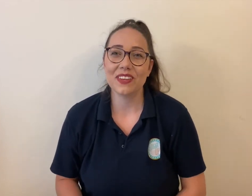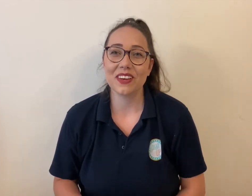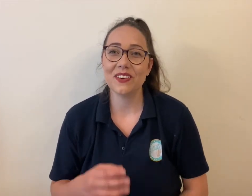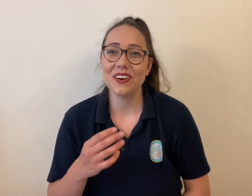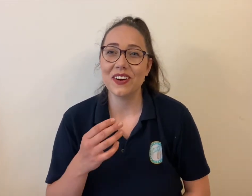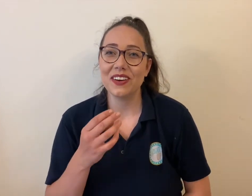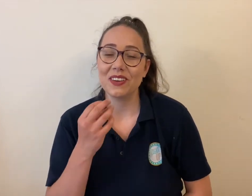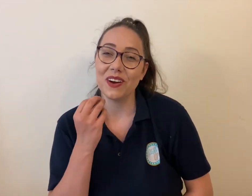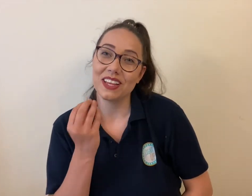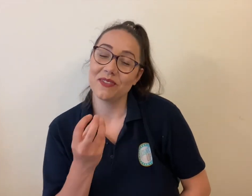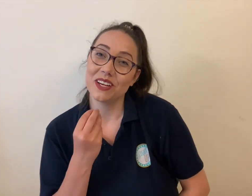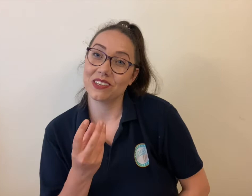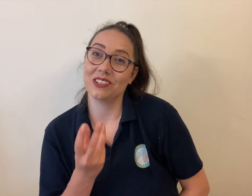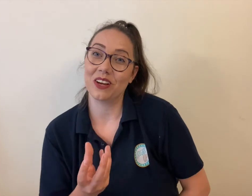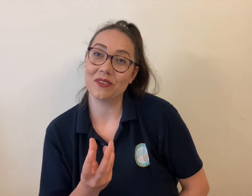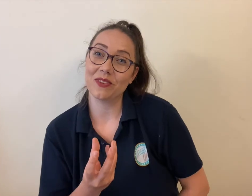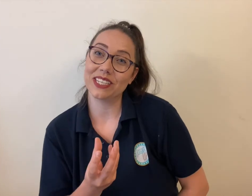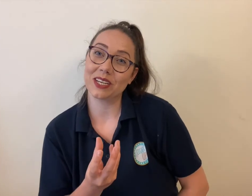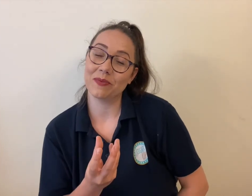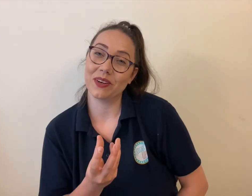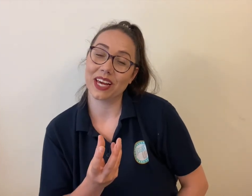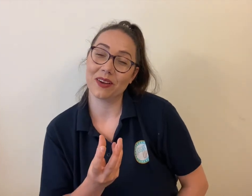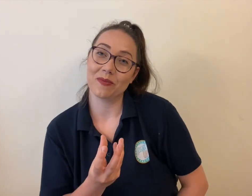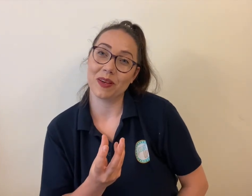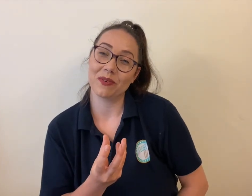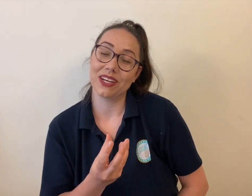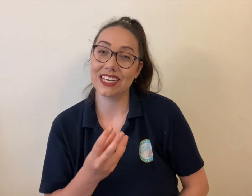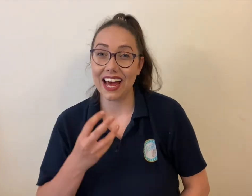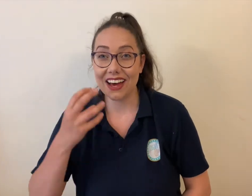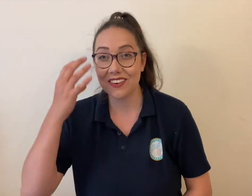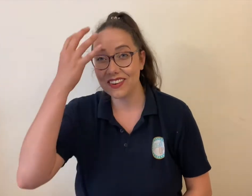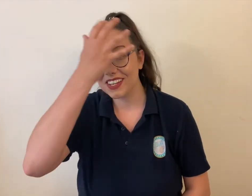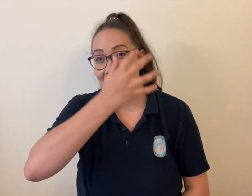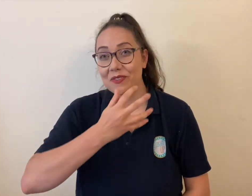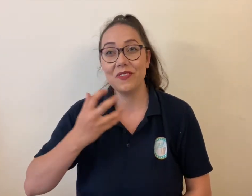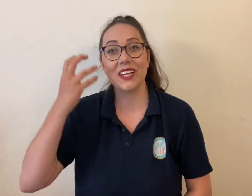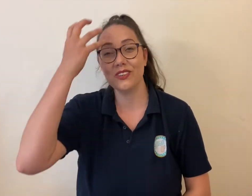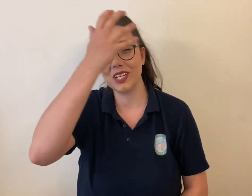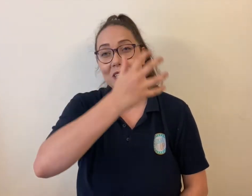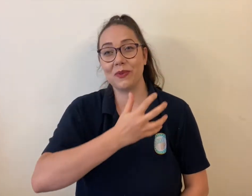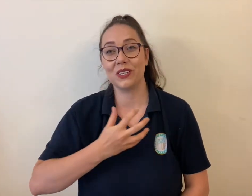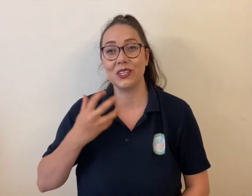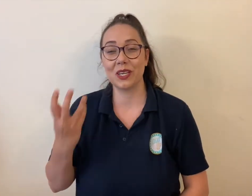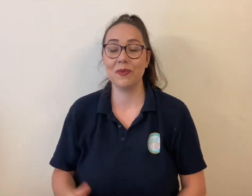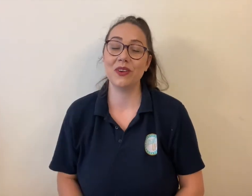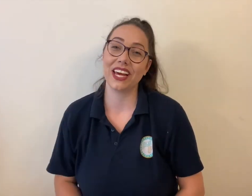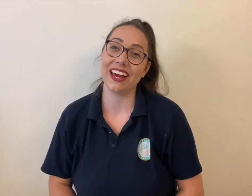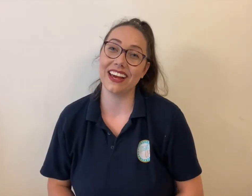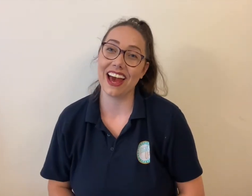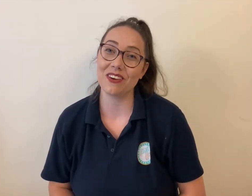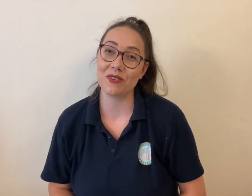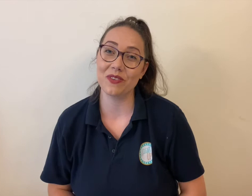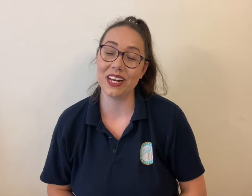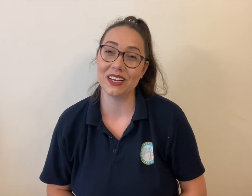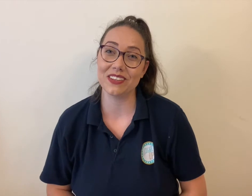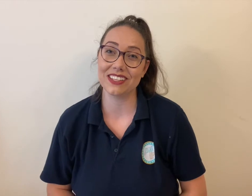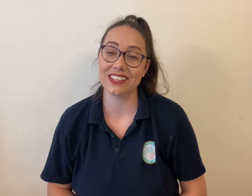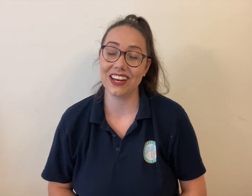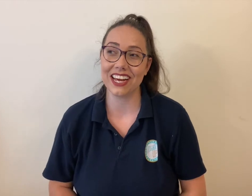So the way that we use our tone of voice to communicate with people is how your facial expressions communicate how you're feeling using sign language.